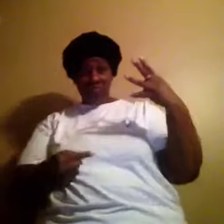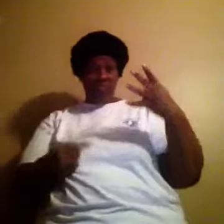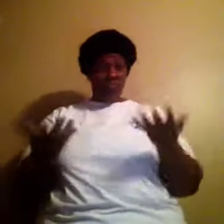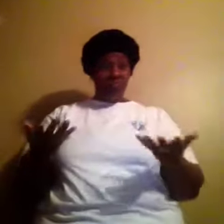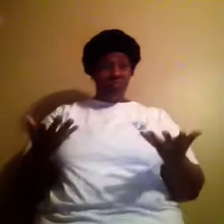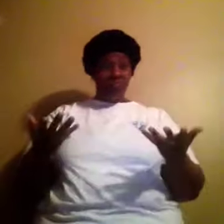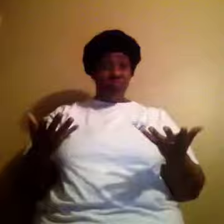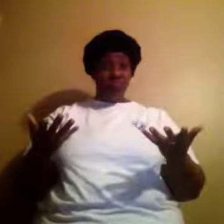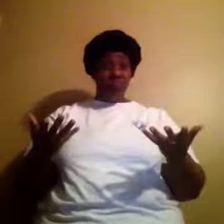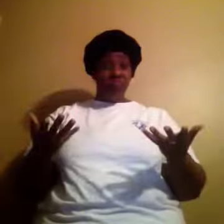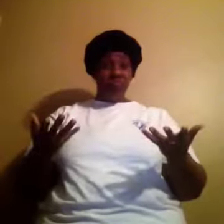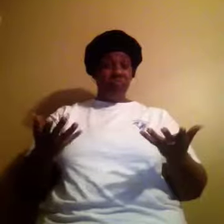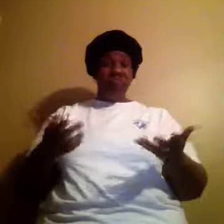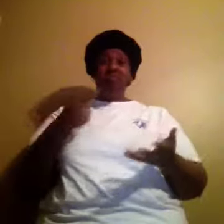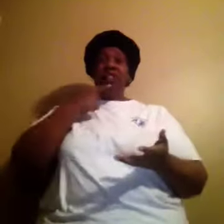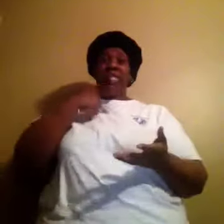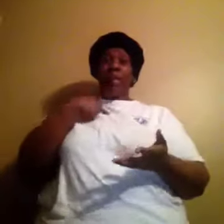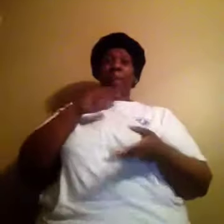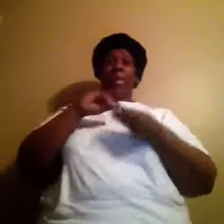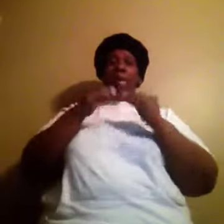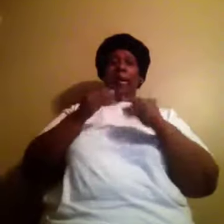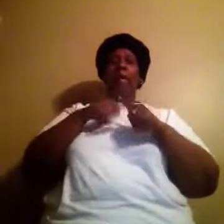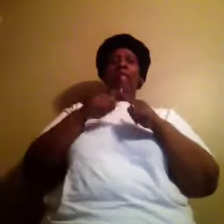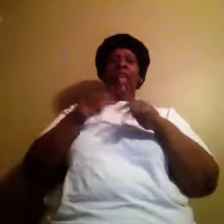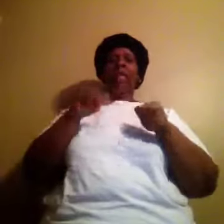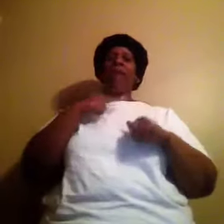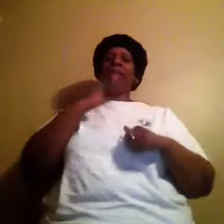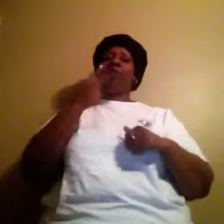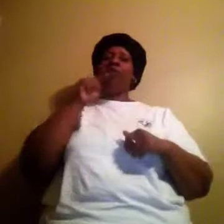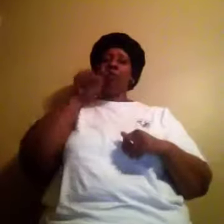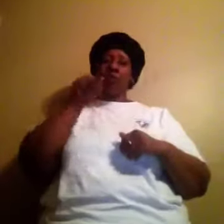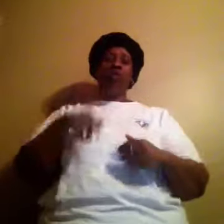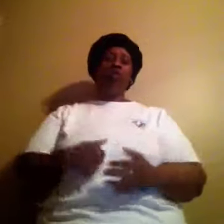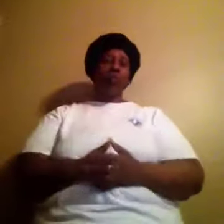Just call a number and I'll be happy to pronounce it for you.